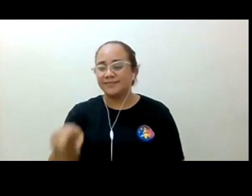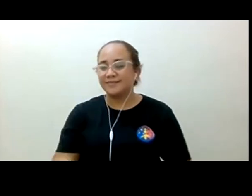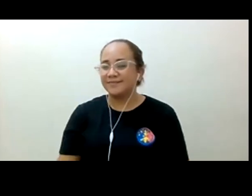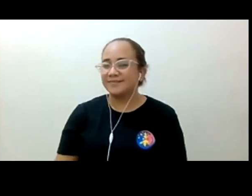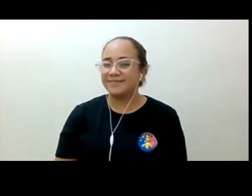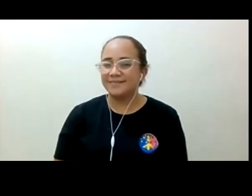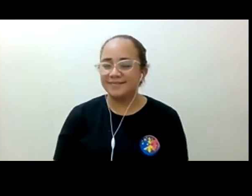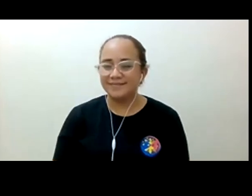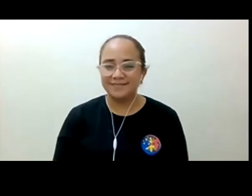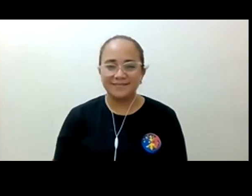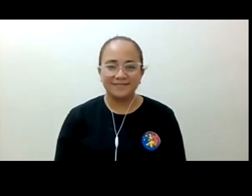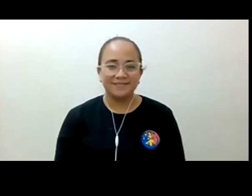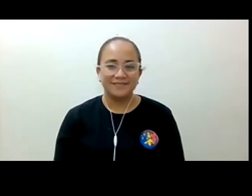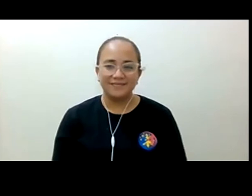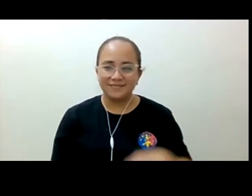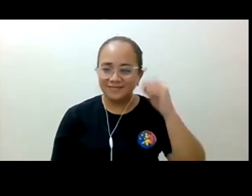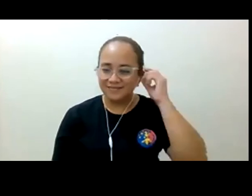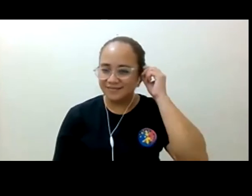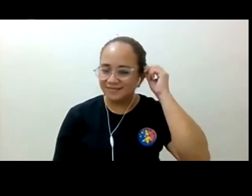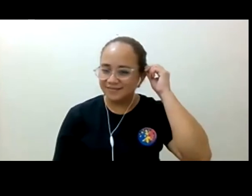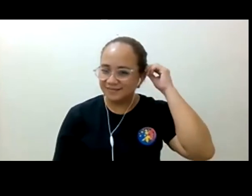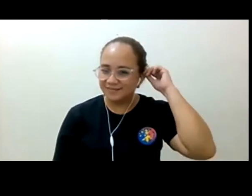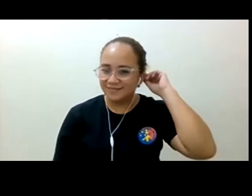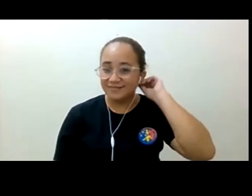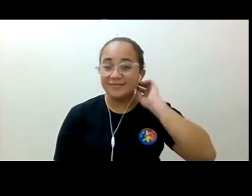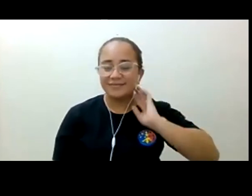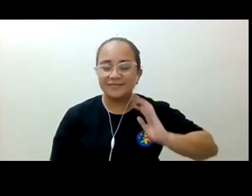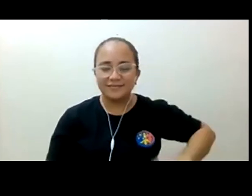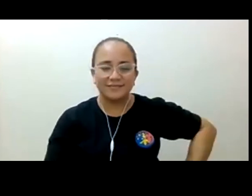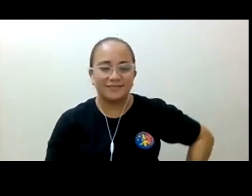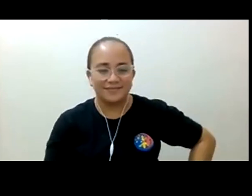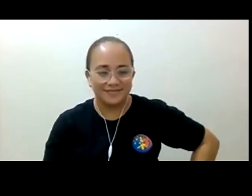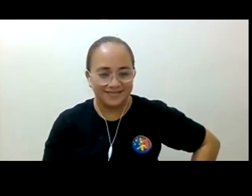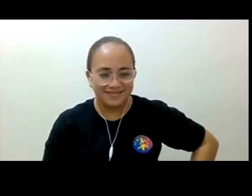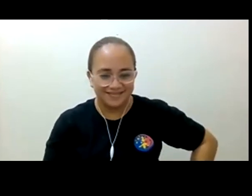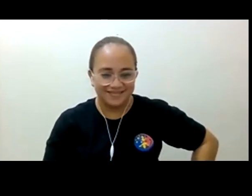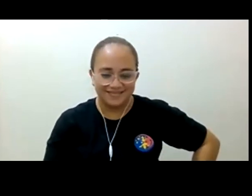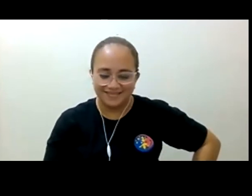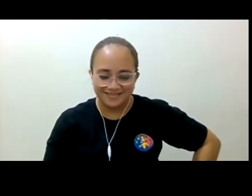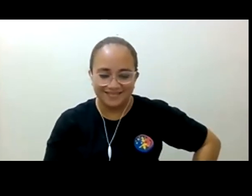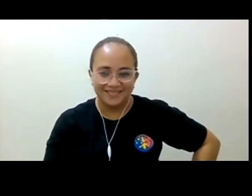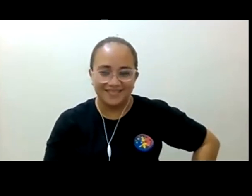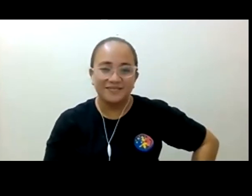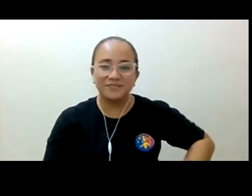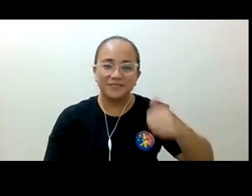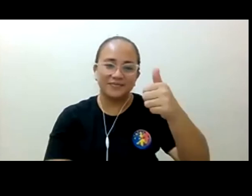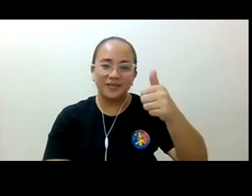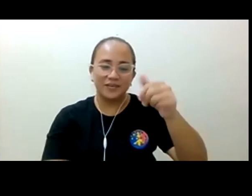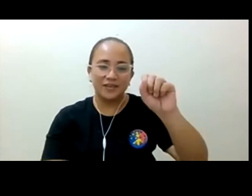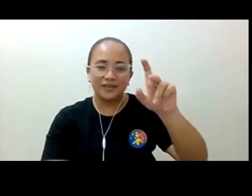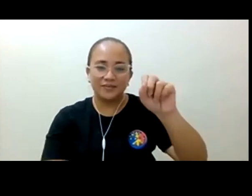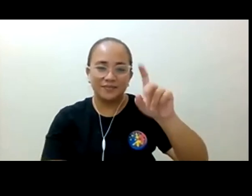Okay, great, sir. All right. Okay. So we'll just transfer to the other break room. Okay. So Bye,